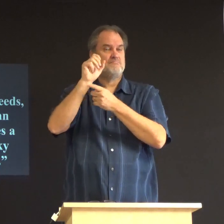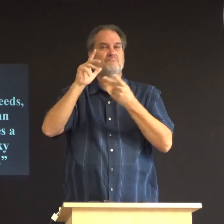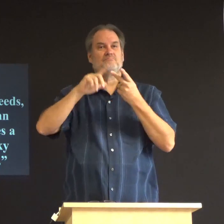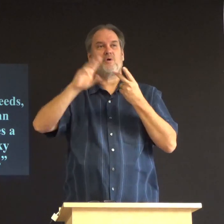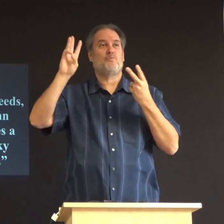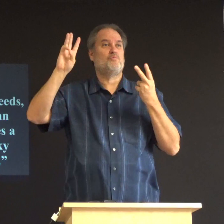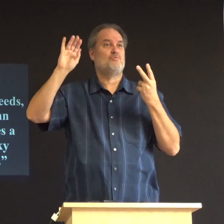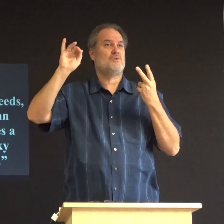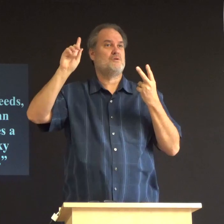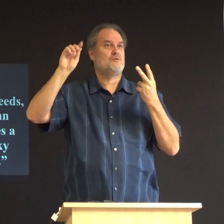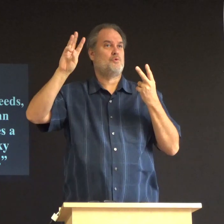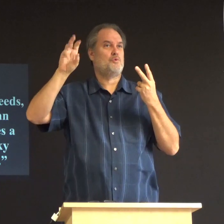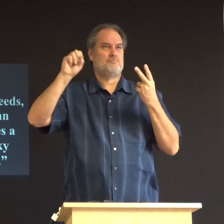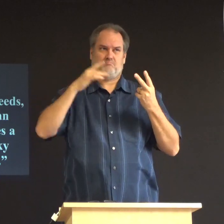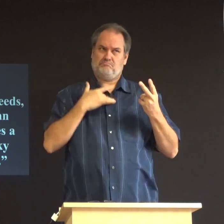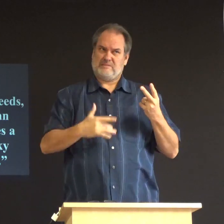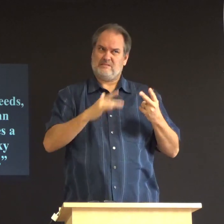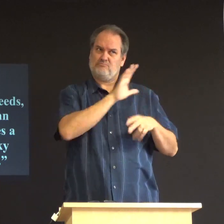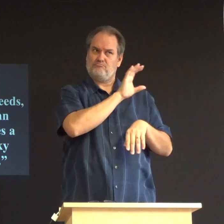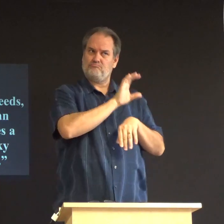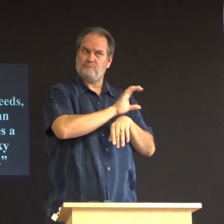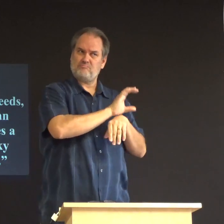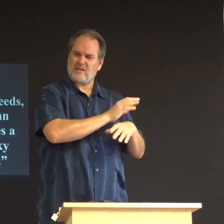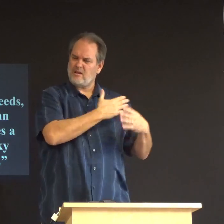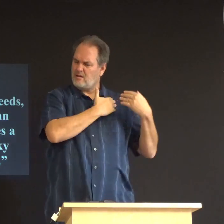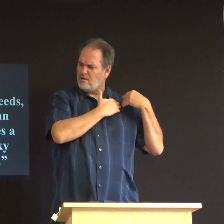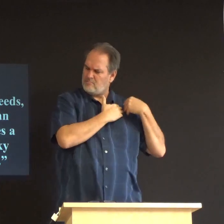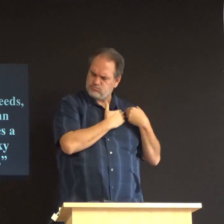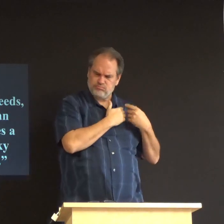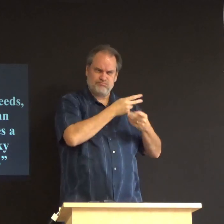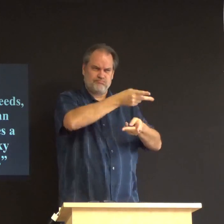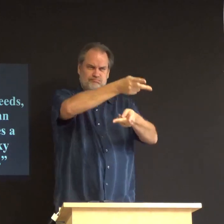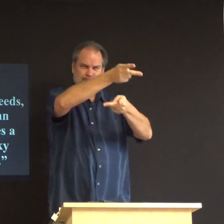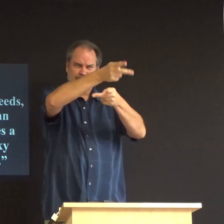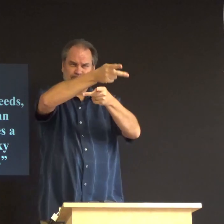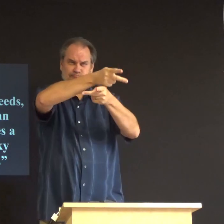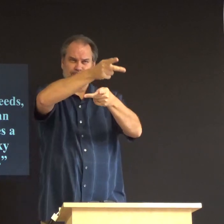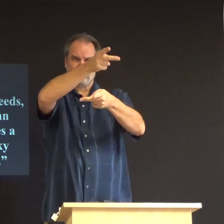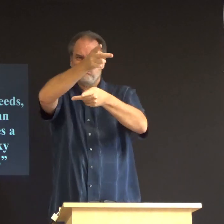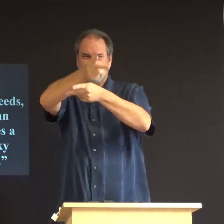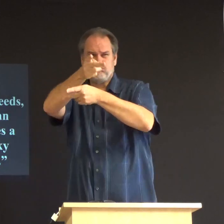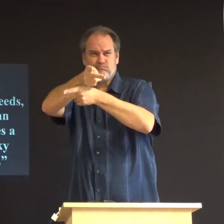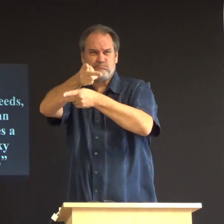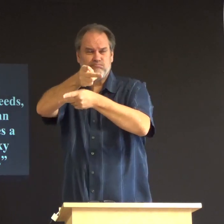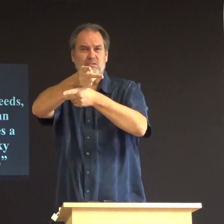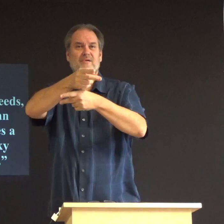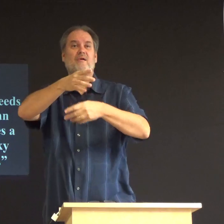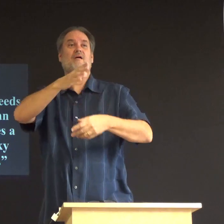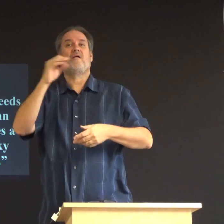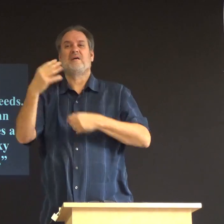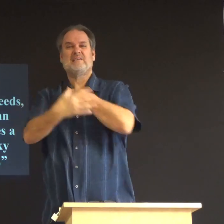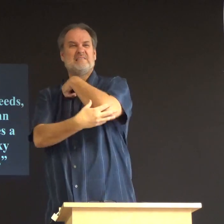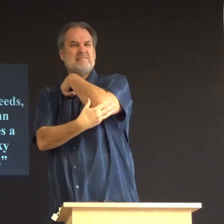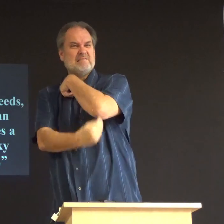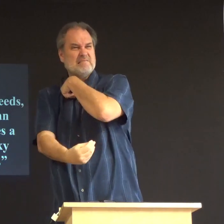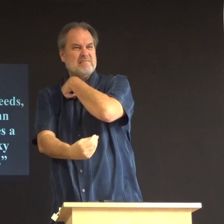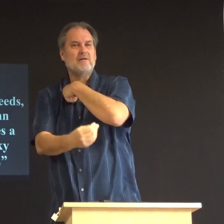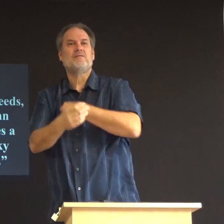The church used to take care of orphans and widows. That's their responsibility to take care of orphans and